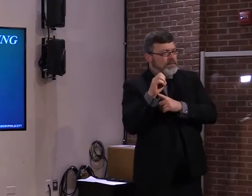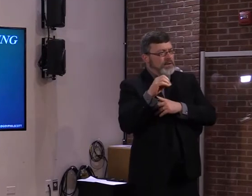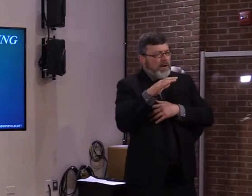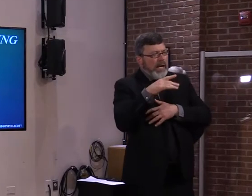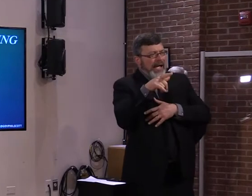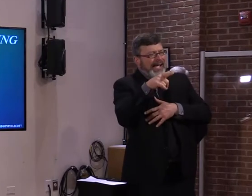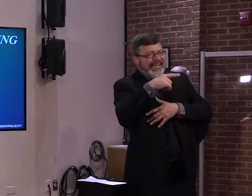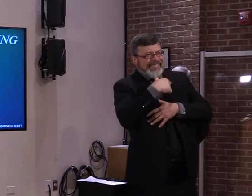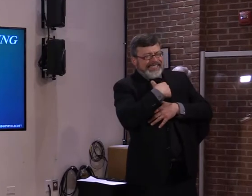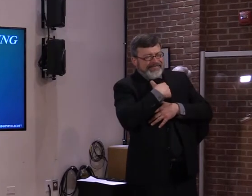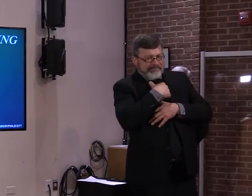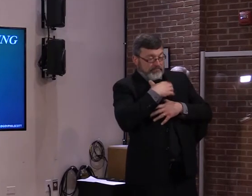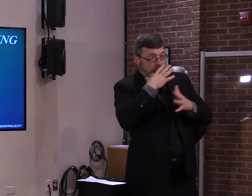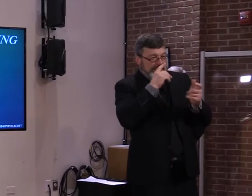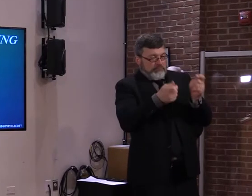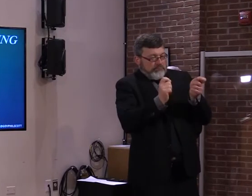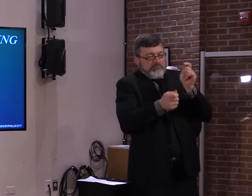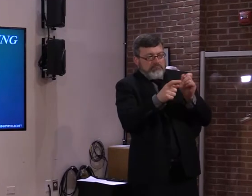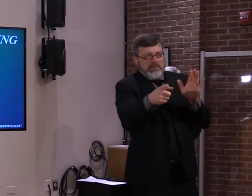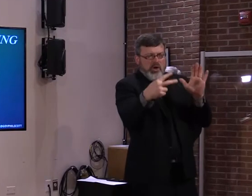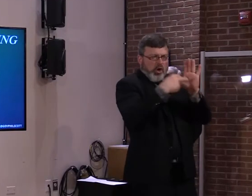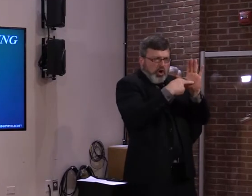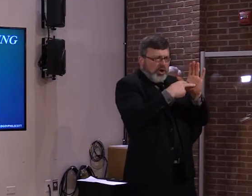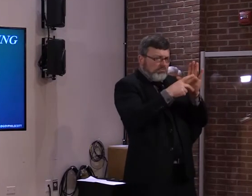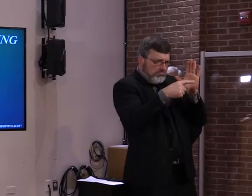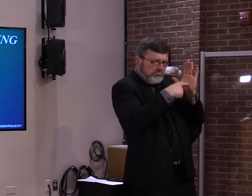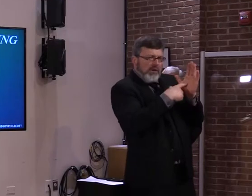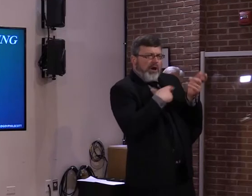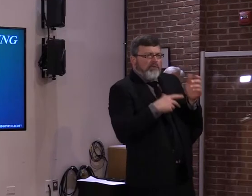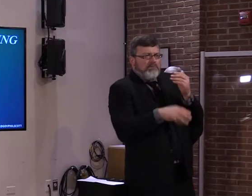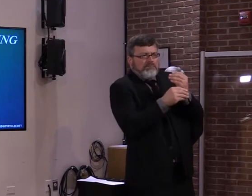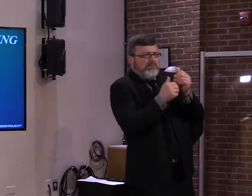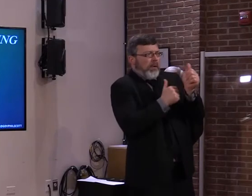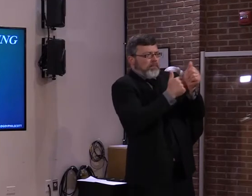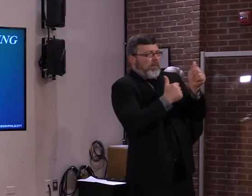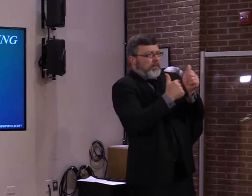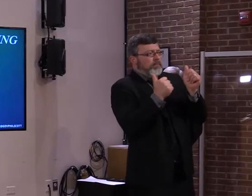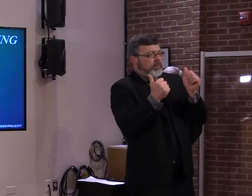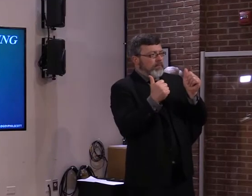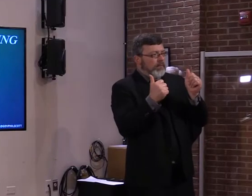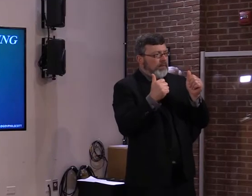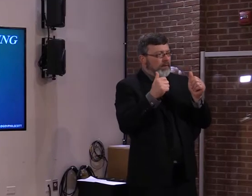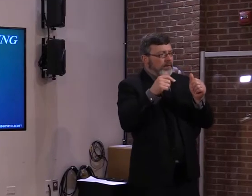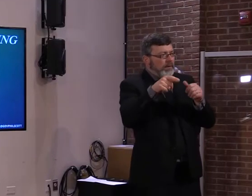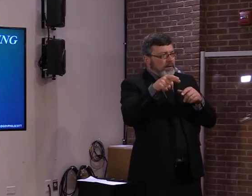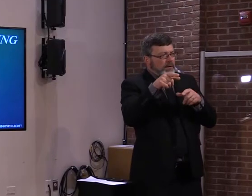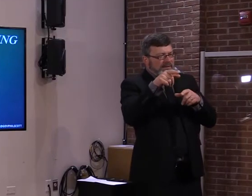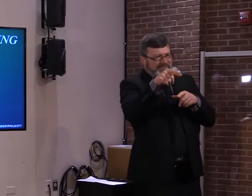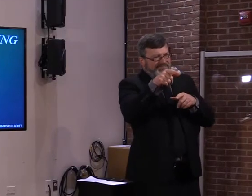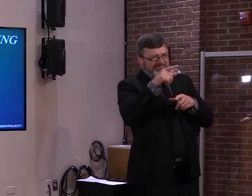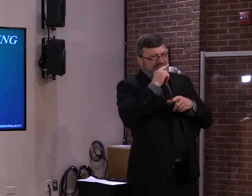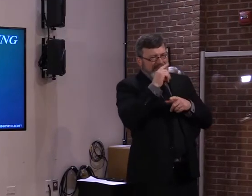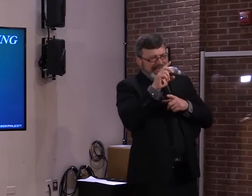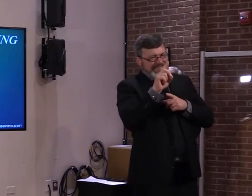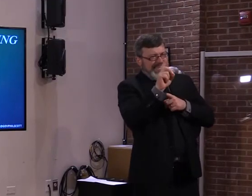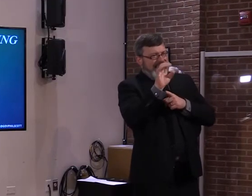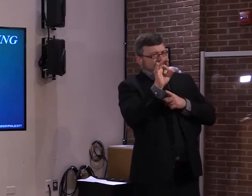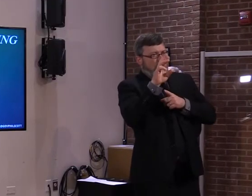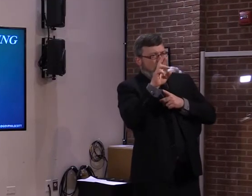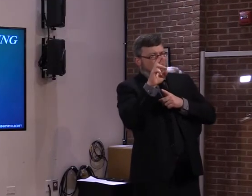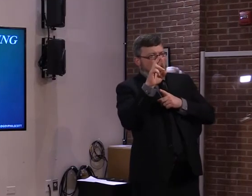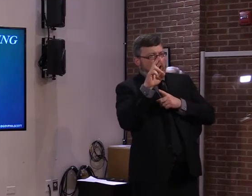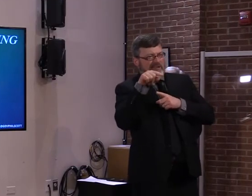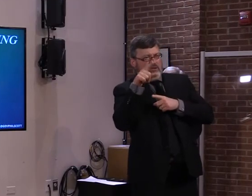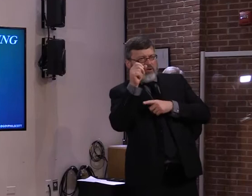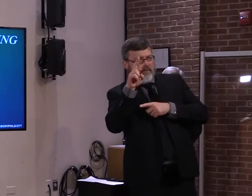on the DFR modeling page for today. So that would be certainly a place for today that you can find it. And I think in the near term, it'll be available on that Vermont